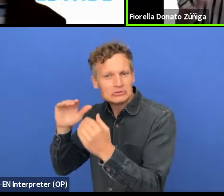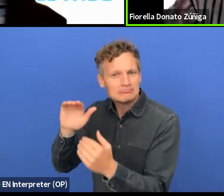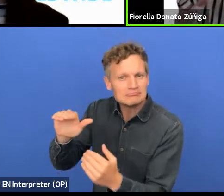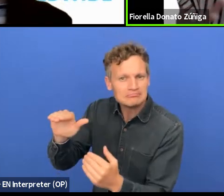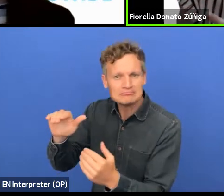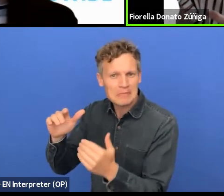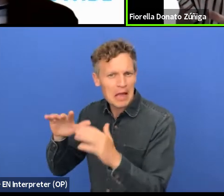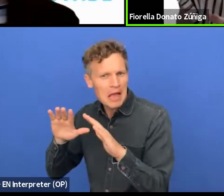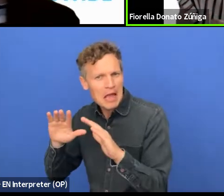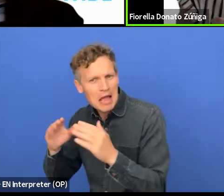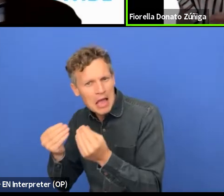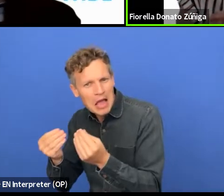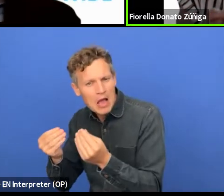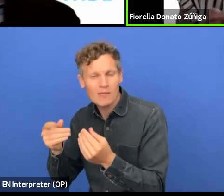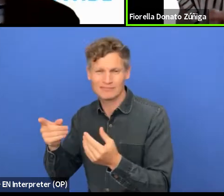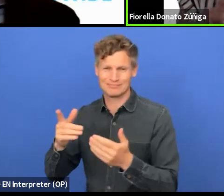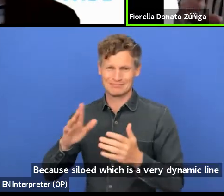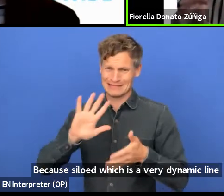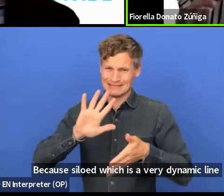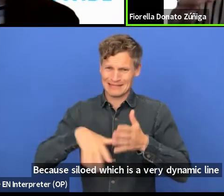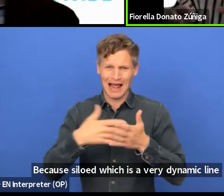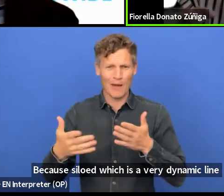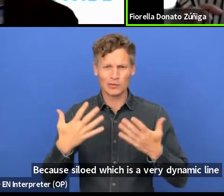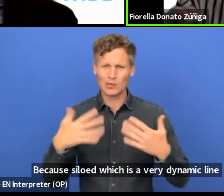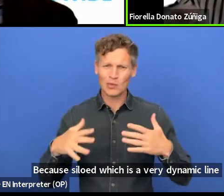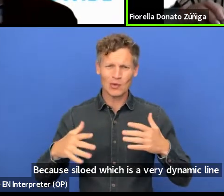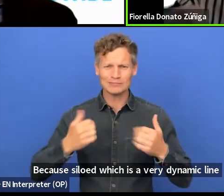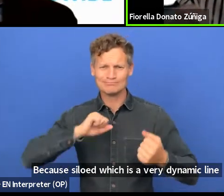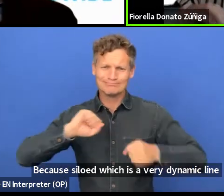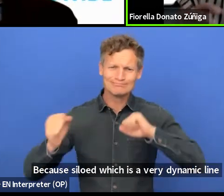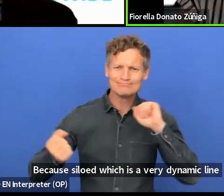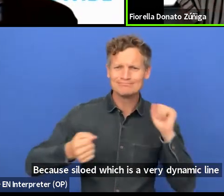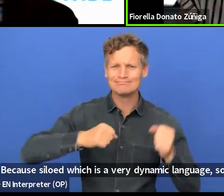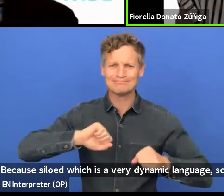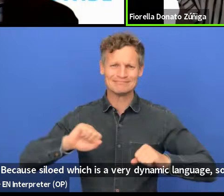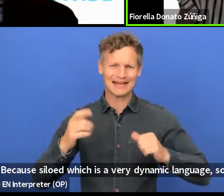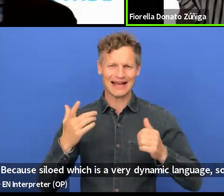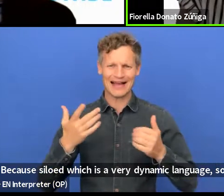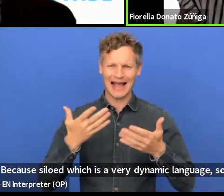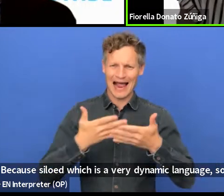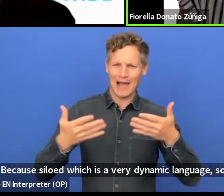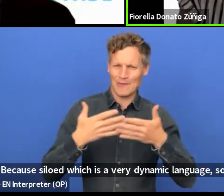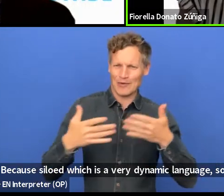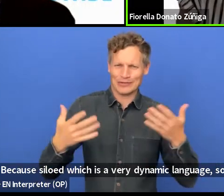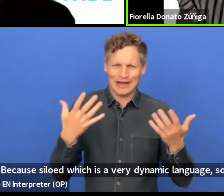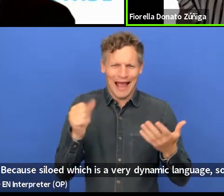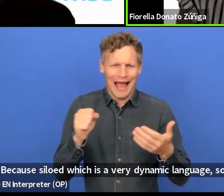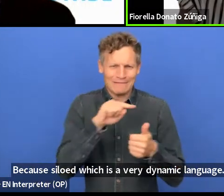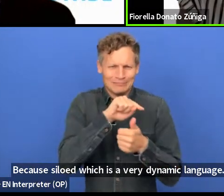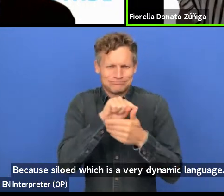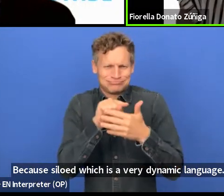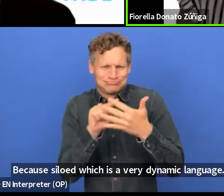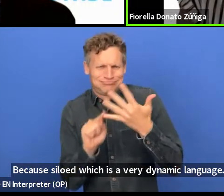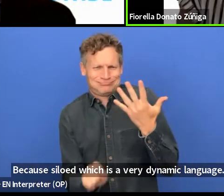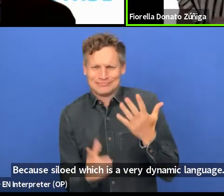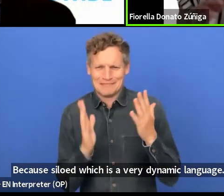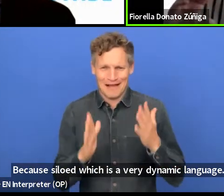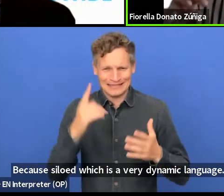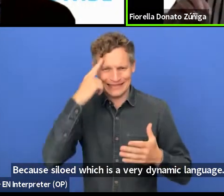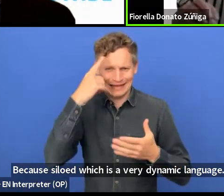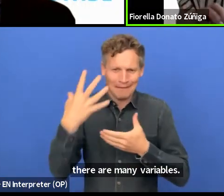because sign language is a very dynamic language, so there are many variables that need to be taken into